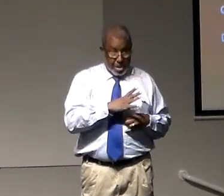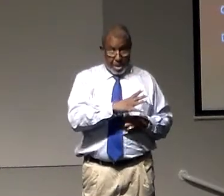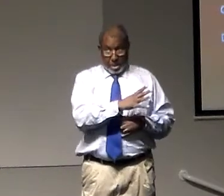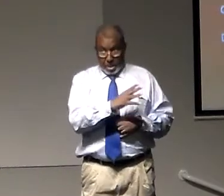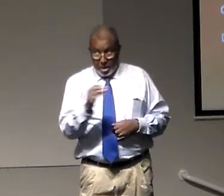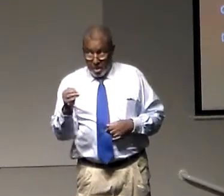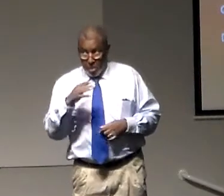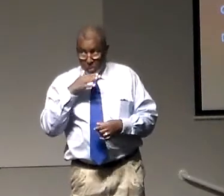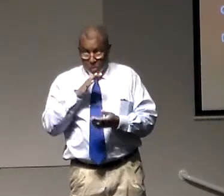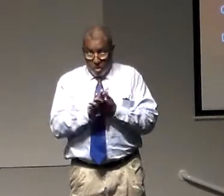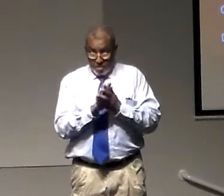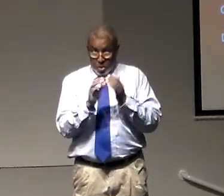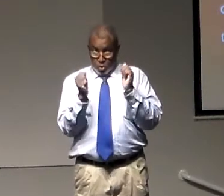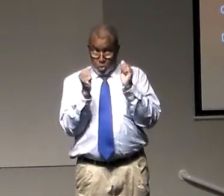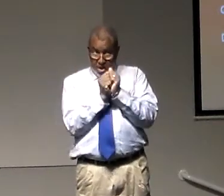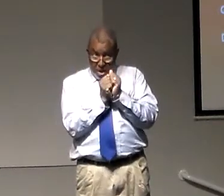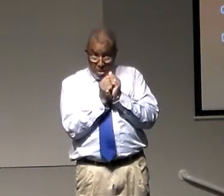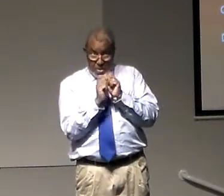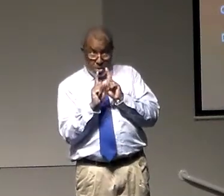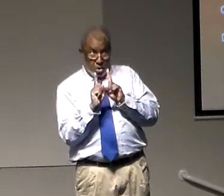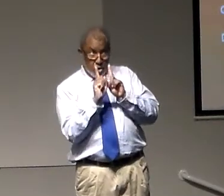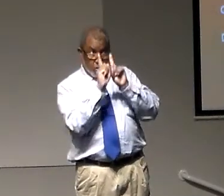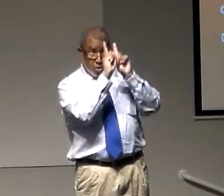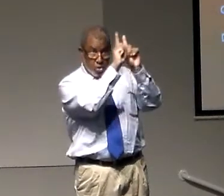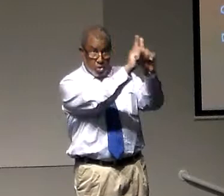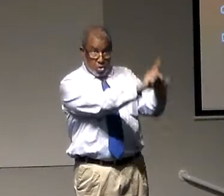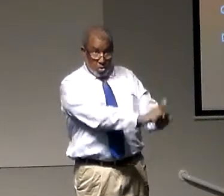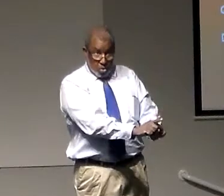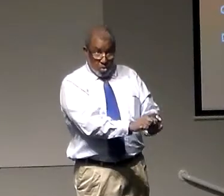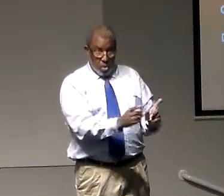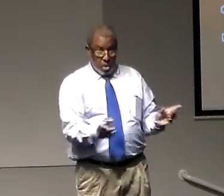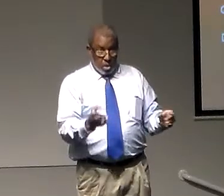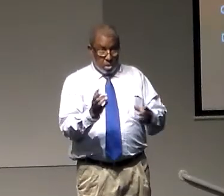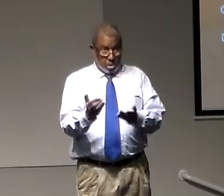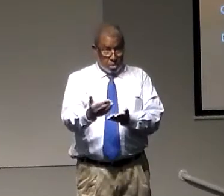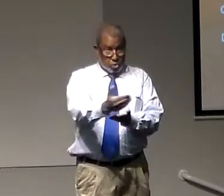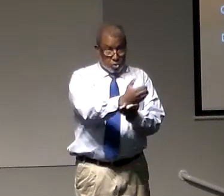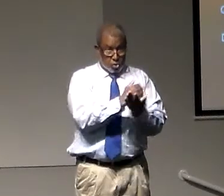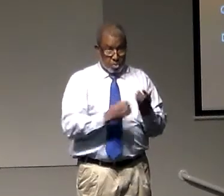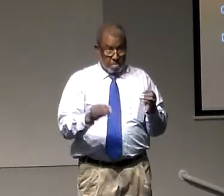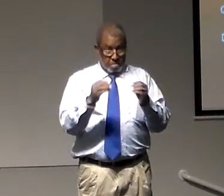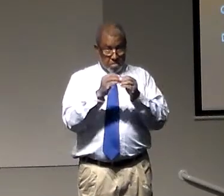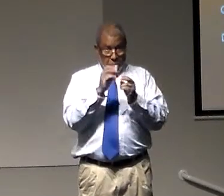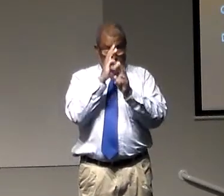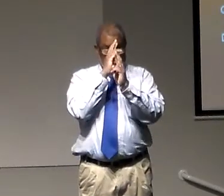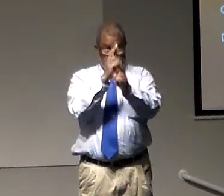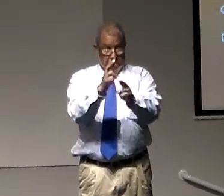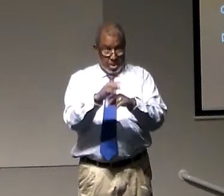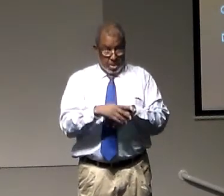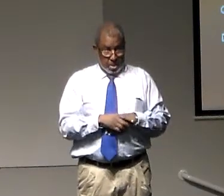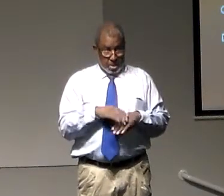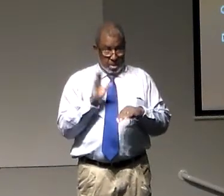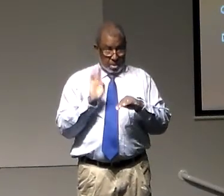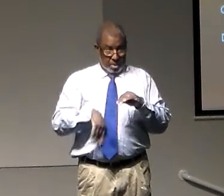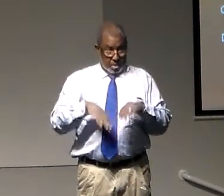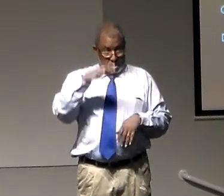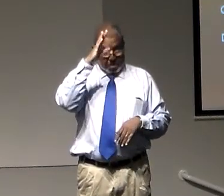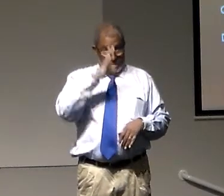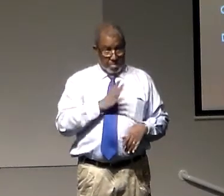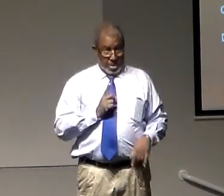And so, with man and wife go together, they deserve more respect than